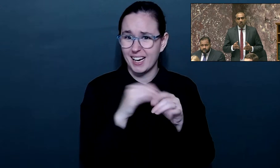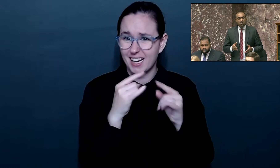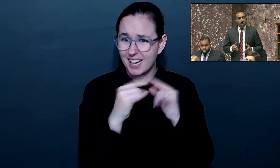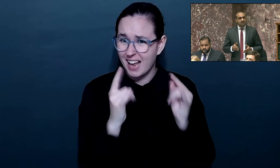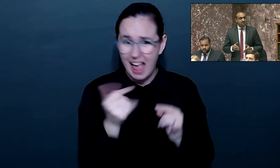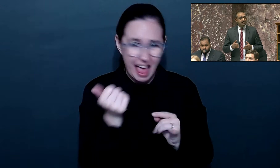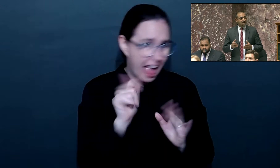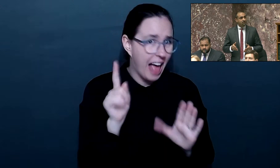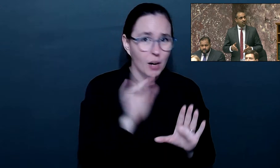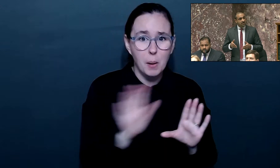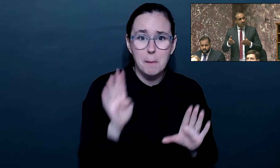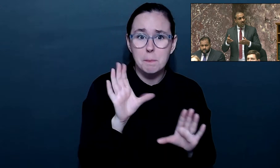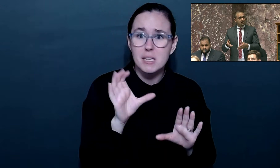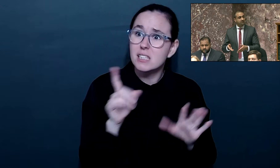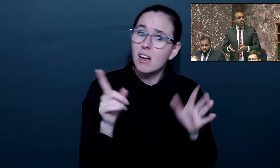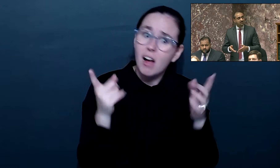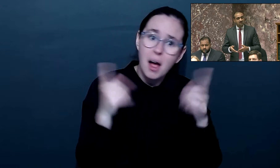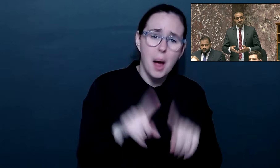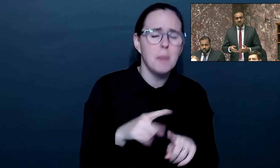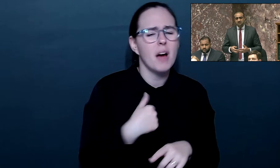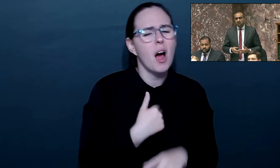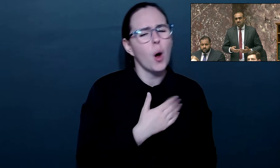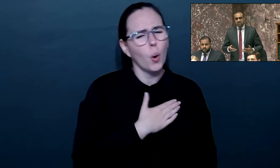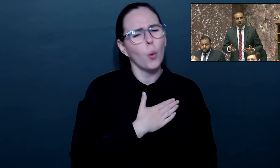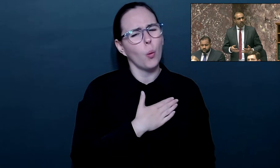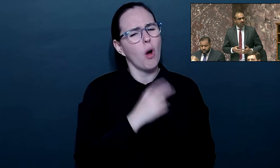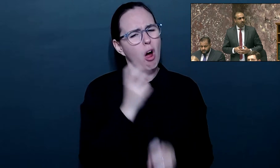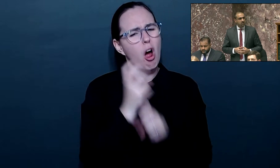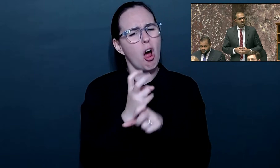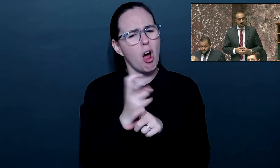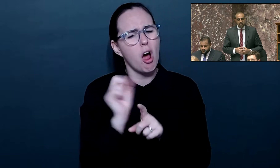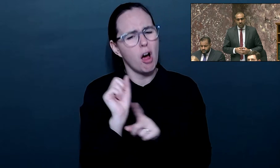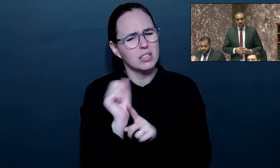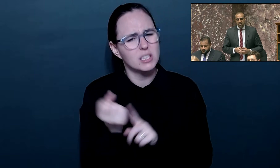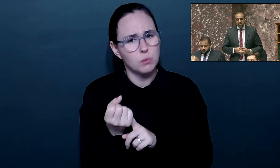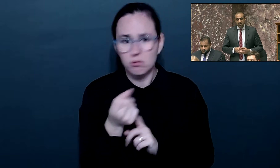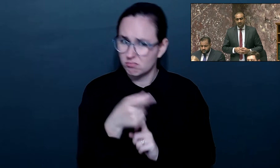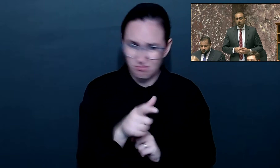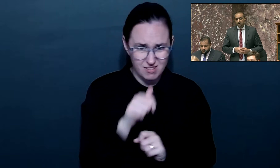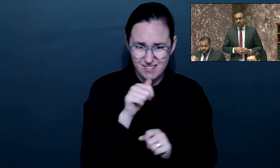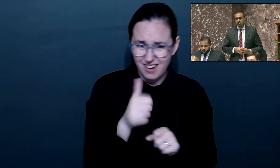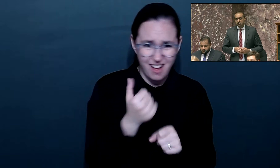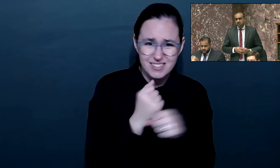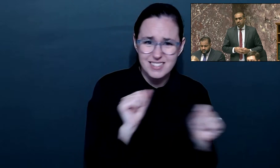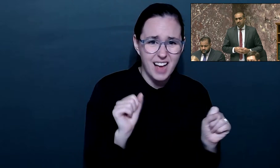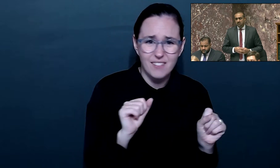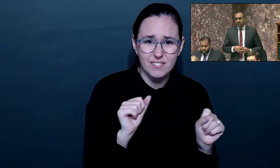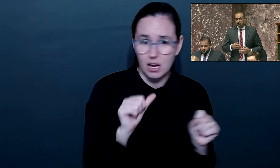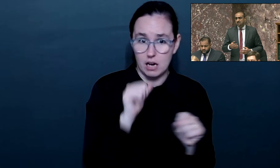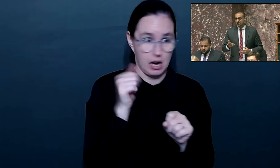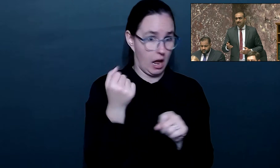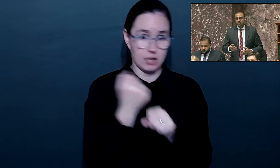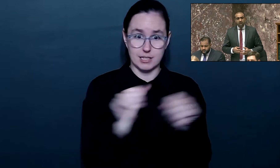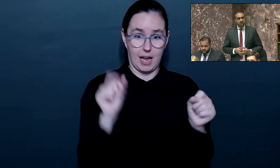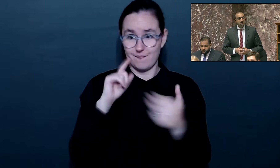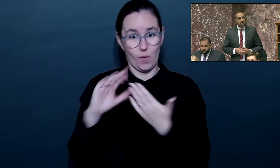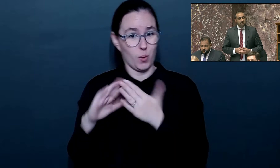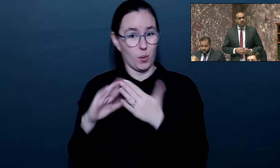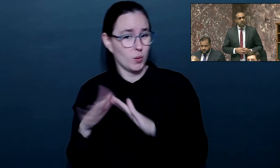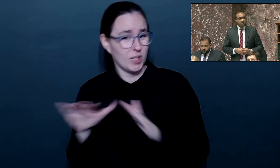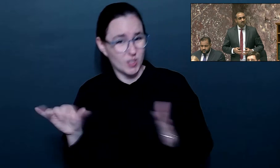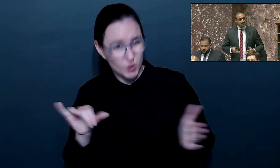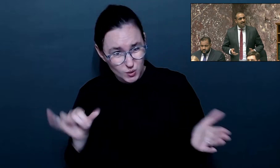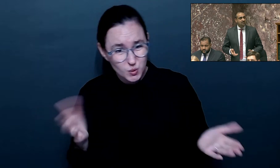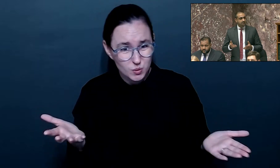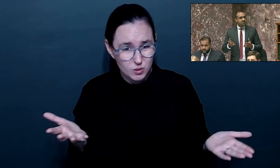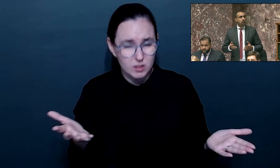We know how it's unsafe for the people that are living there, and it's not really safe for the community at large. I've been working closely with communities like Abbotsford to